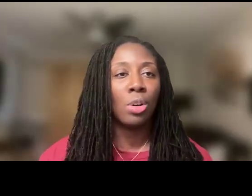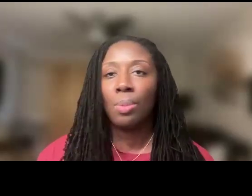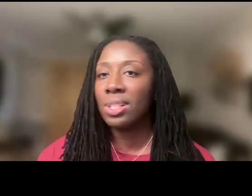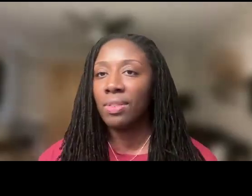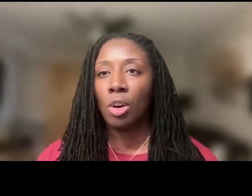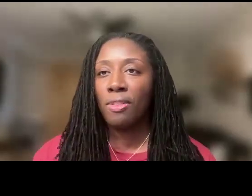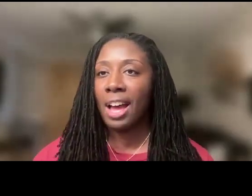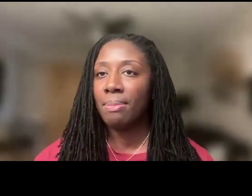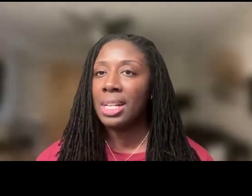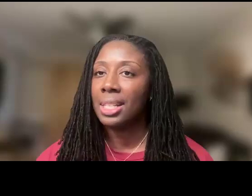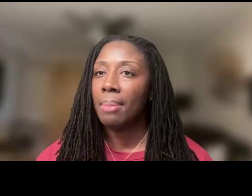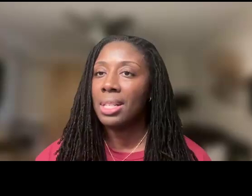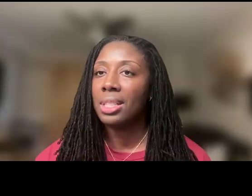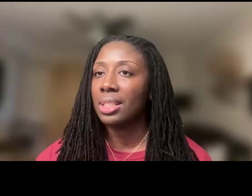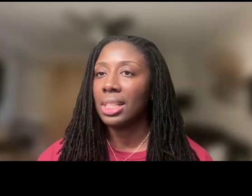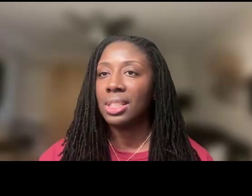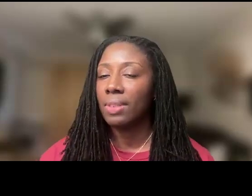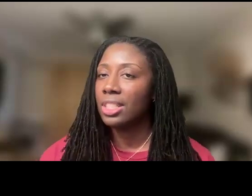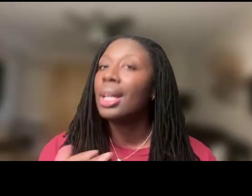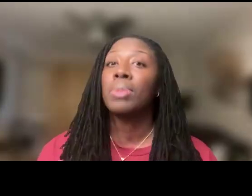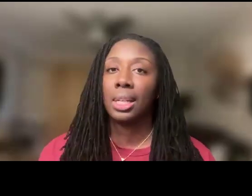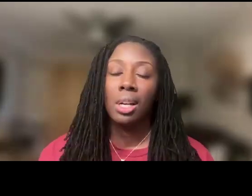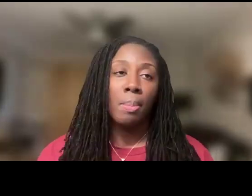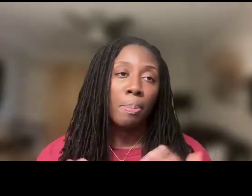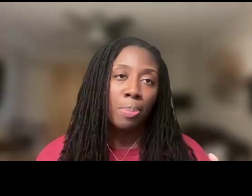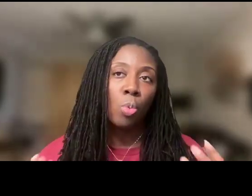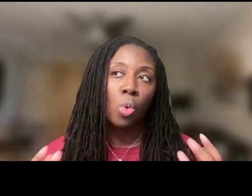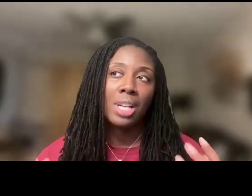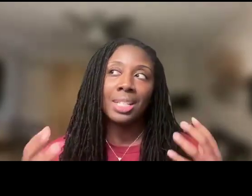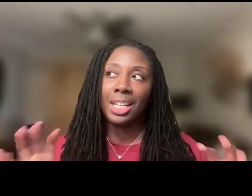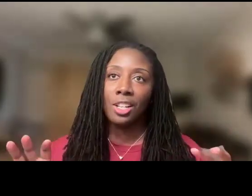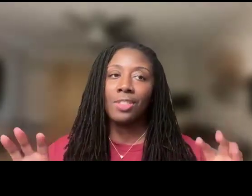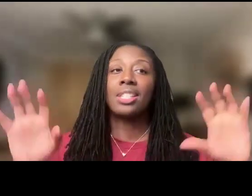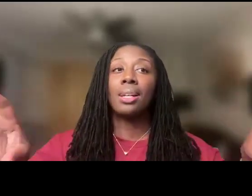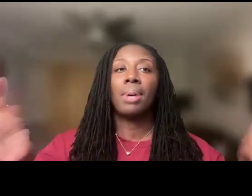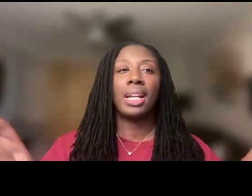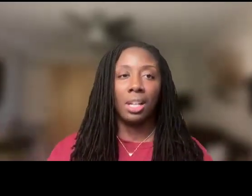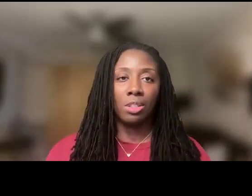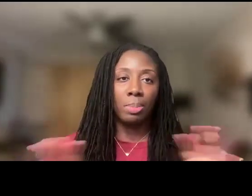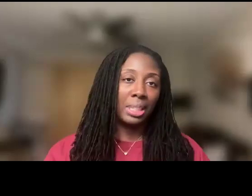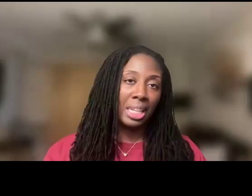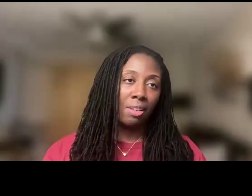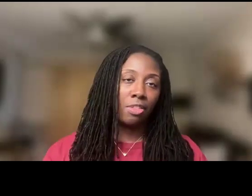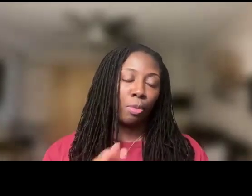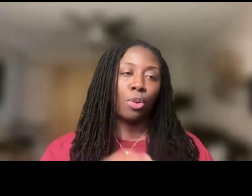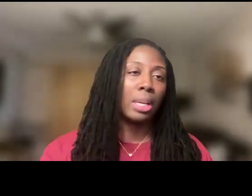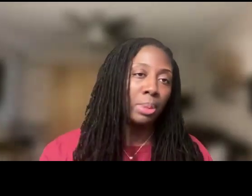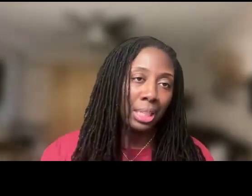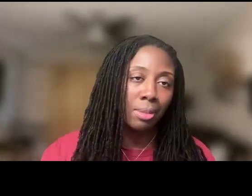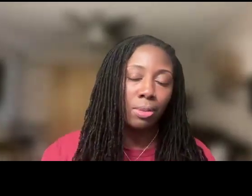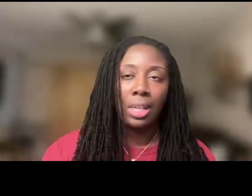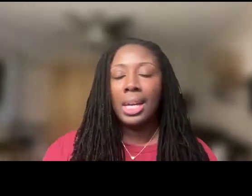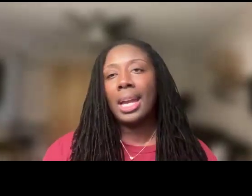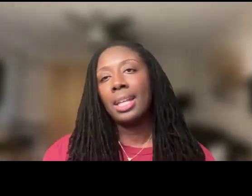opened my store and I wasn't even open 5 minutes and I made 67 something. But people want to mhm. hear that somebody else believed before